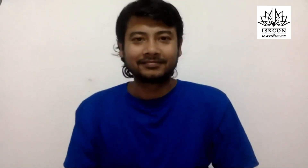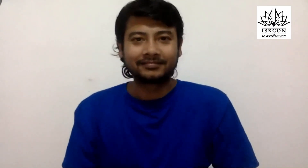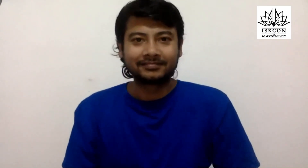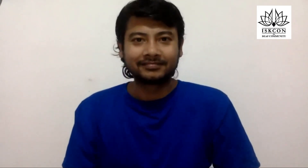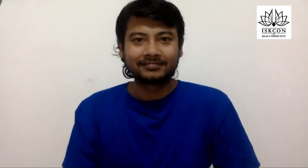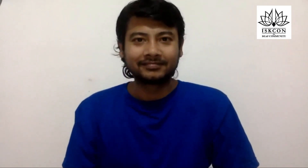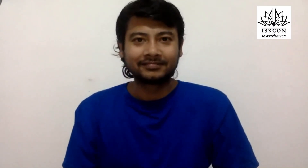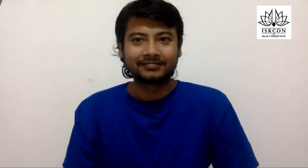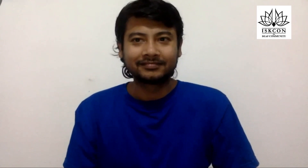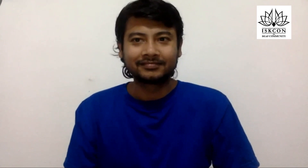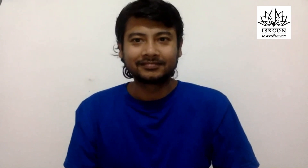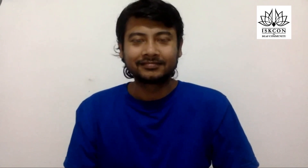Fifth